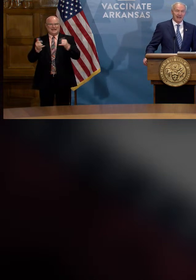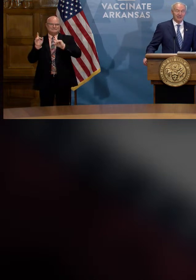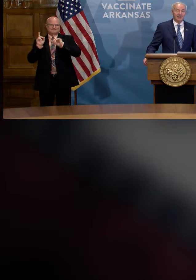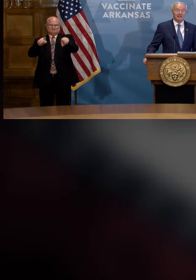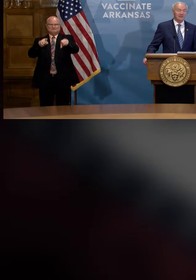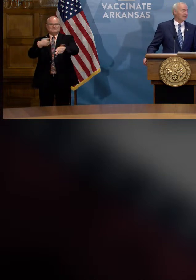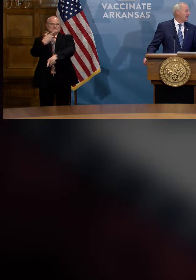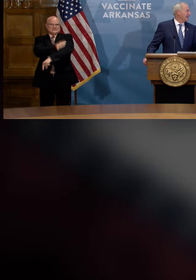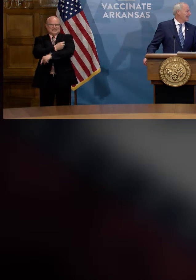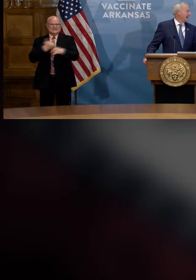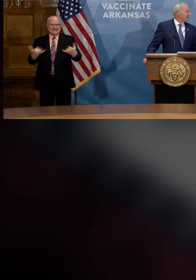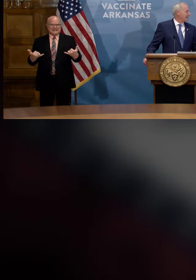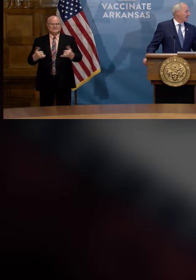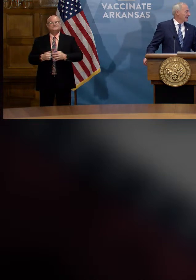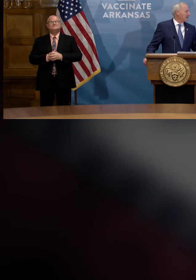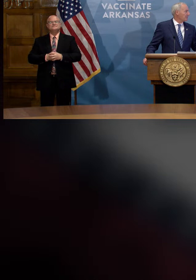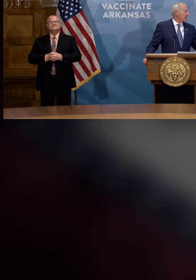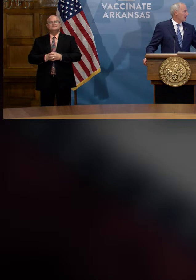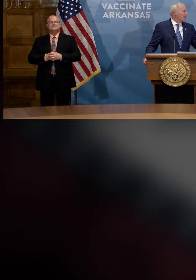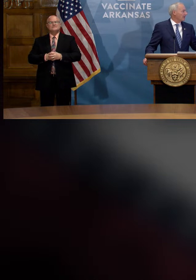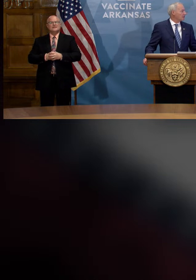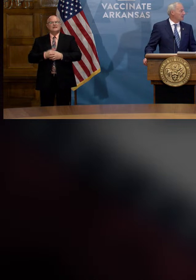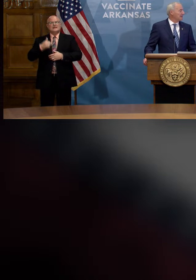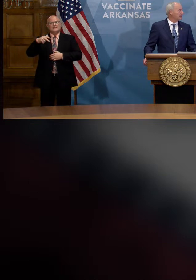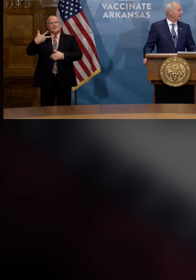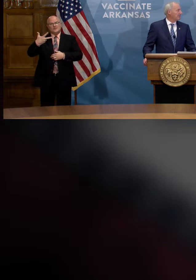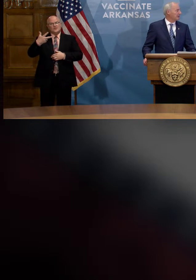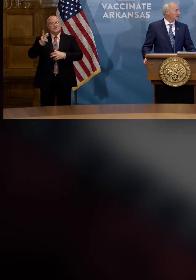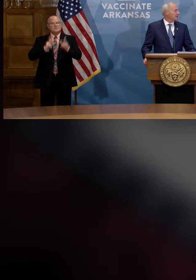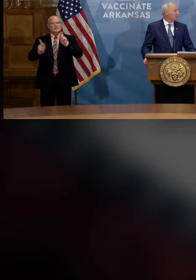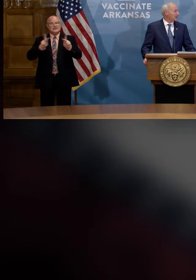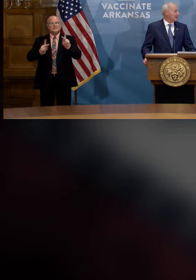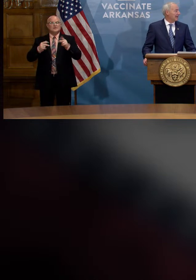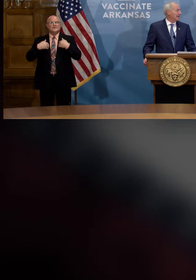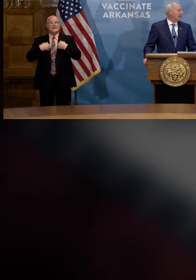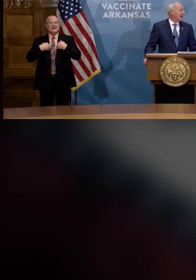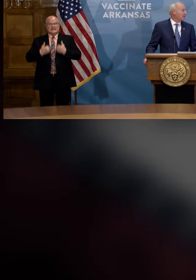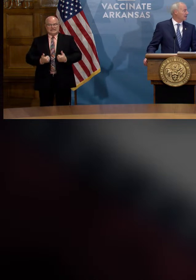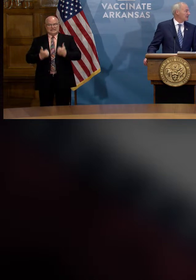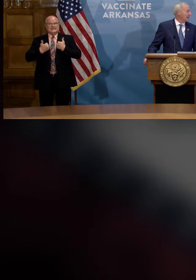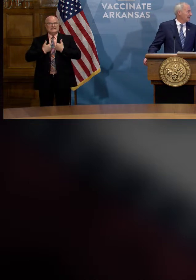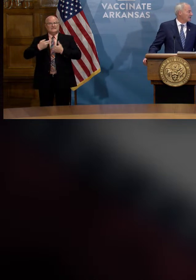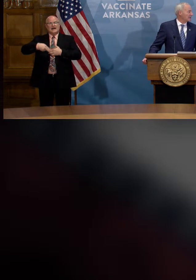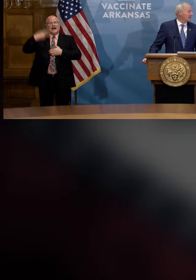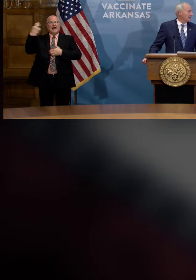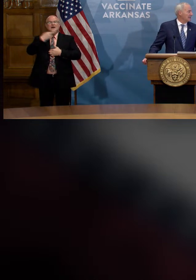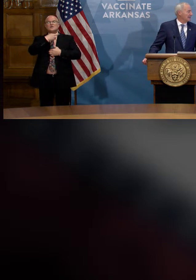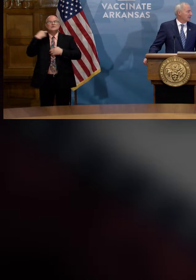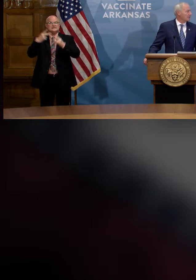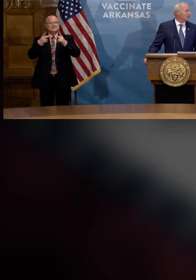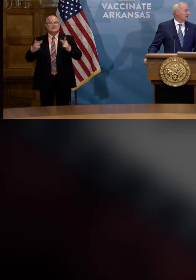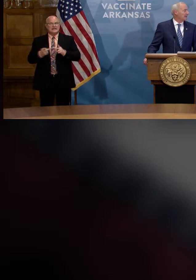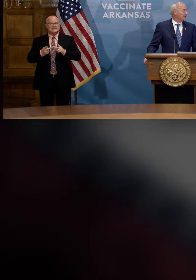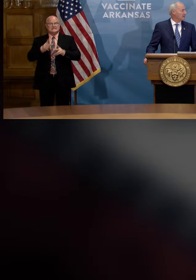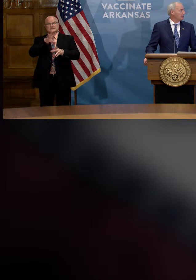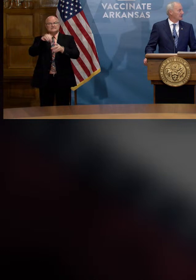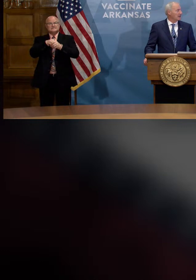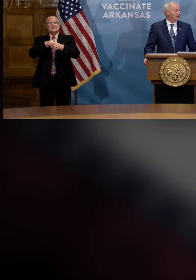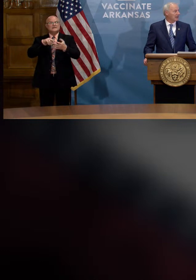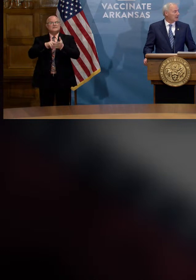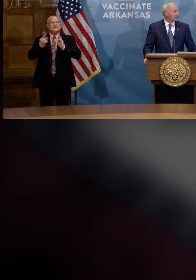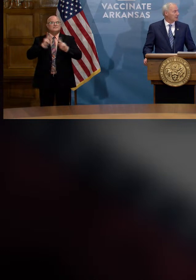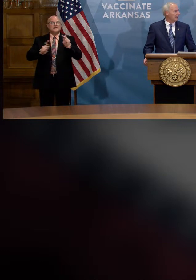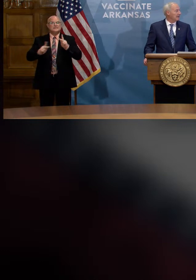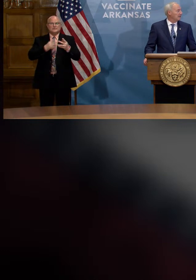get their vaccines. And then the third part are those people that reside in high-risk settings, includes those